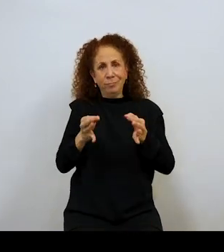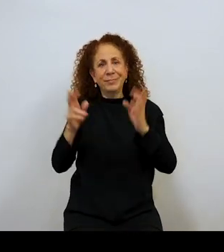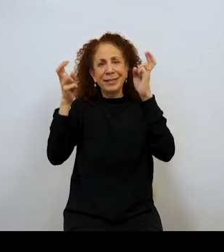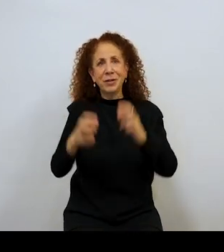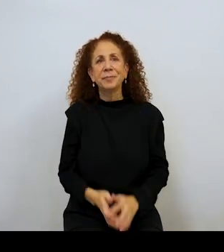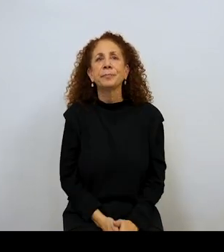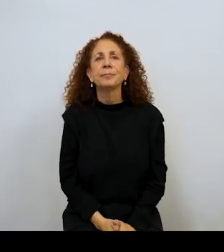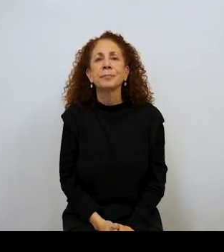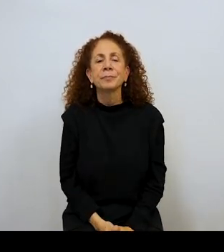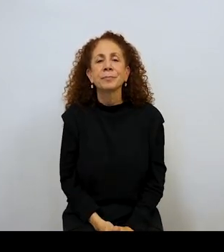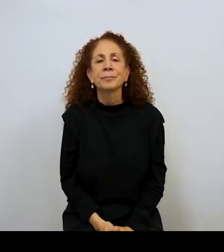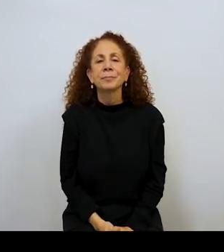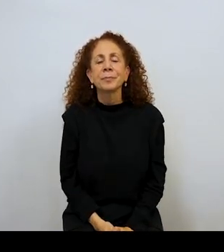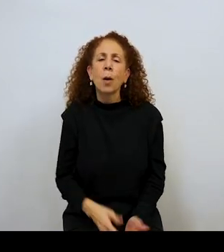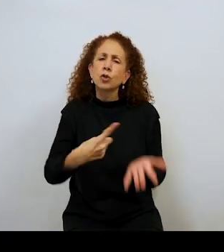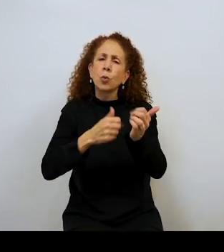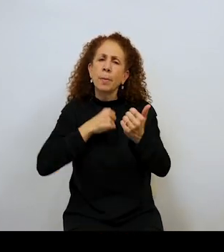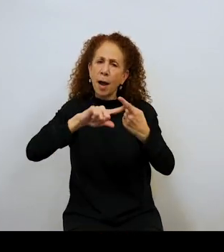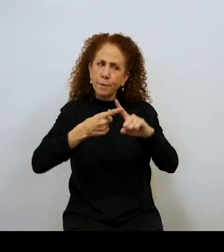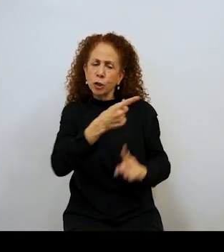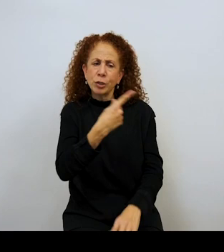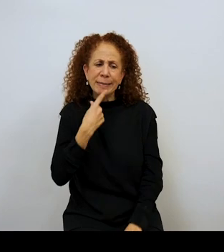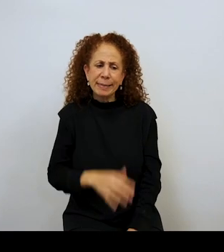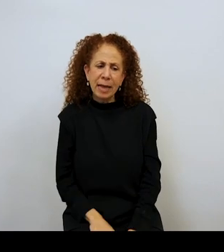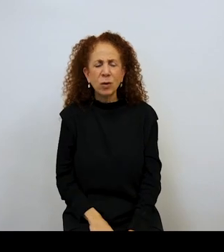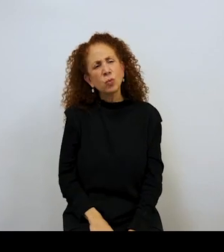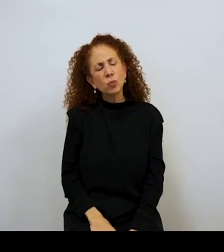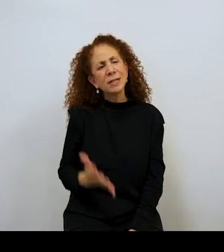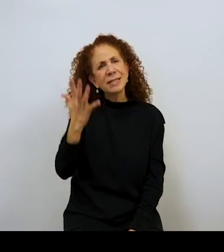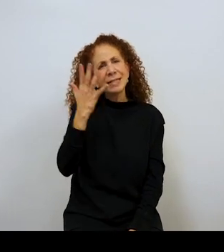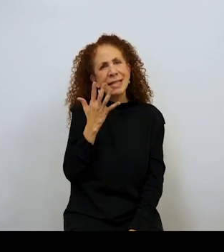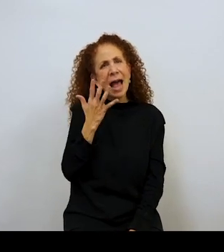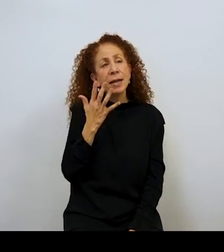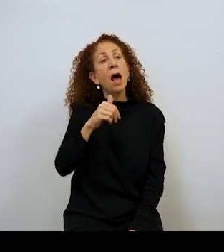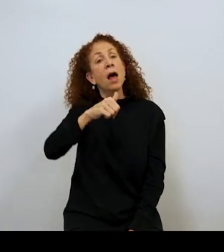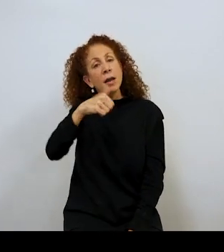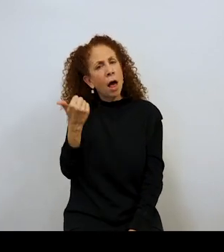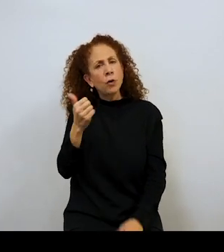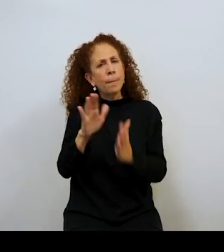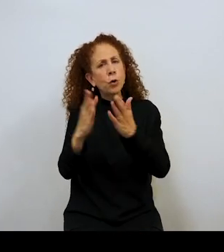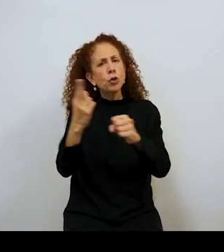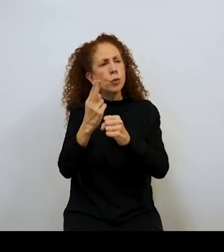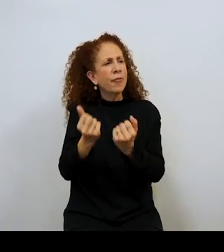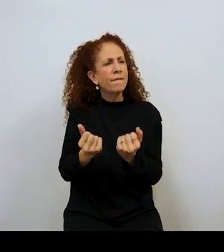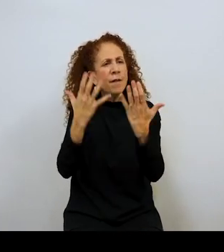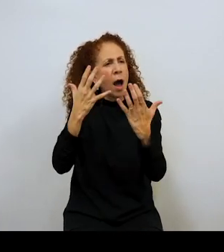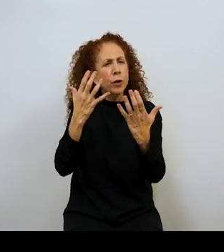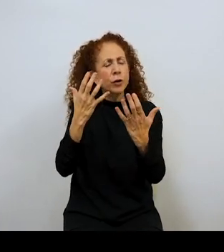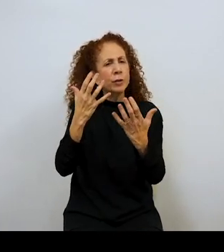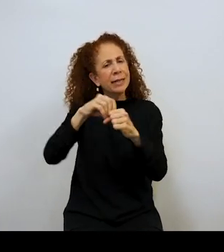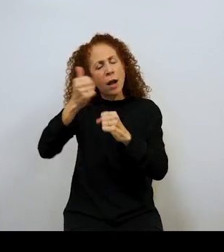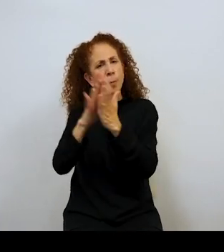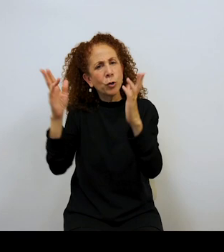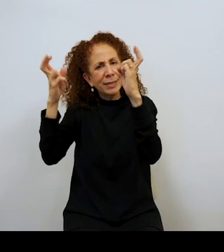And I was talking to a friend of mine, and she said, well, what a pity that the fire next time's already been used, because that would work very well for your novel. She'd read it.